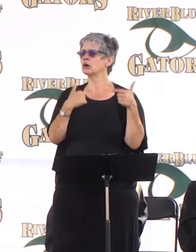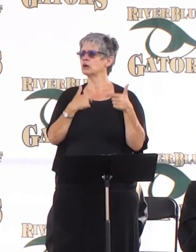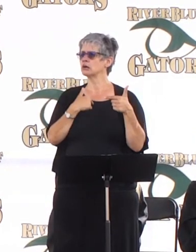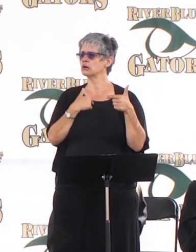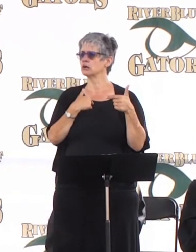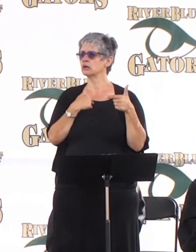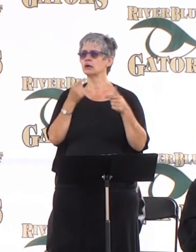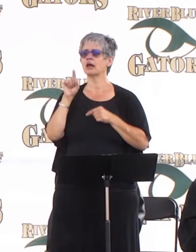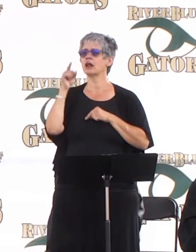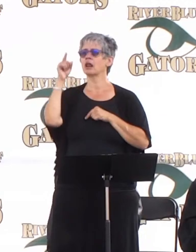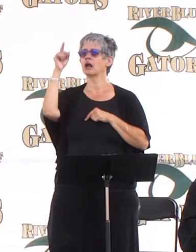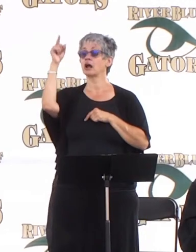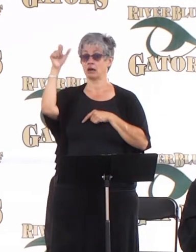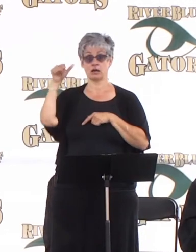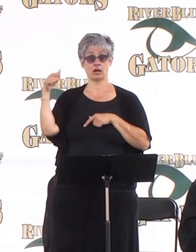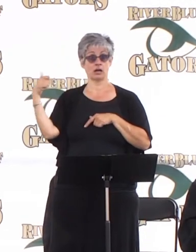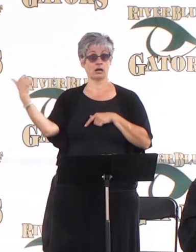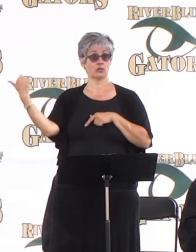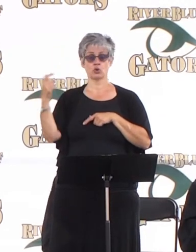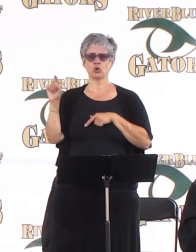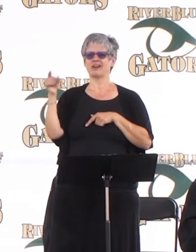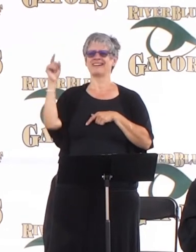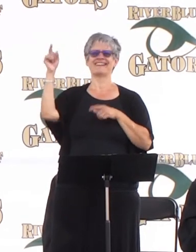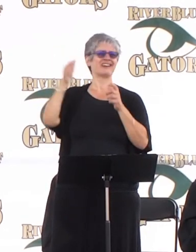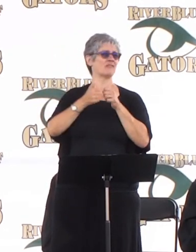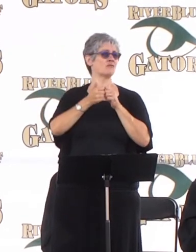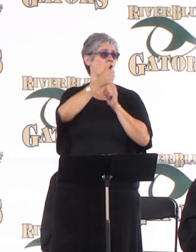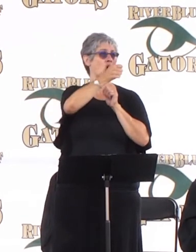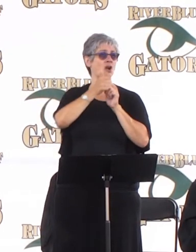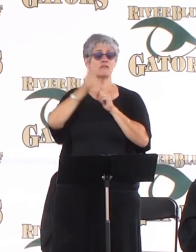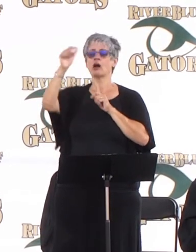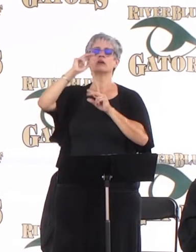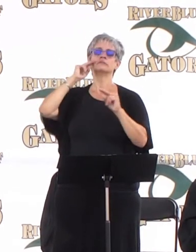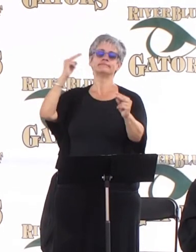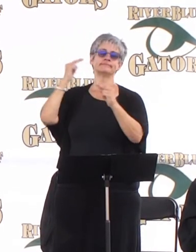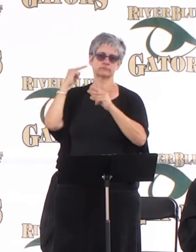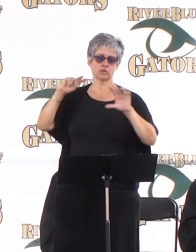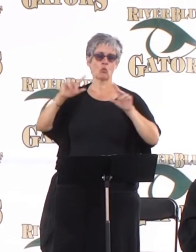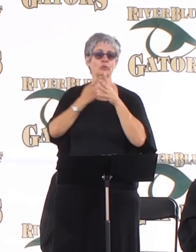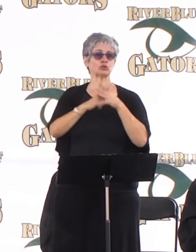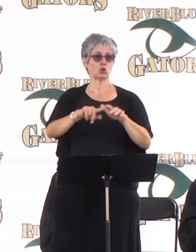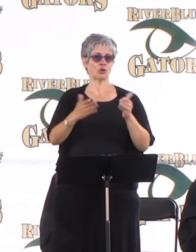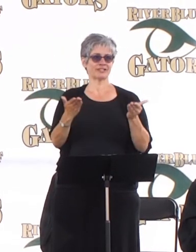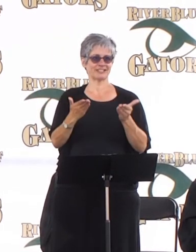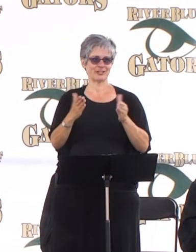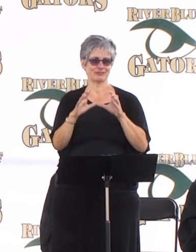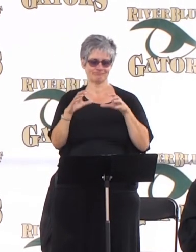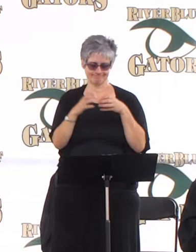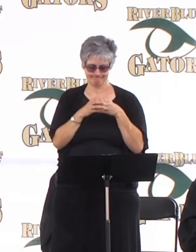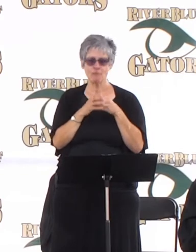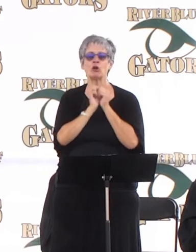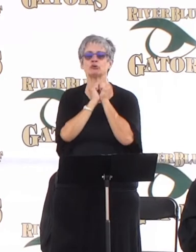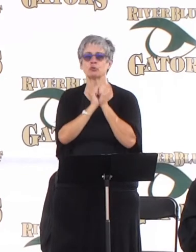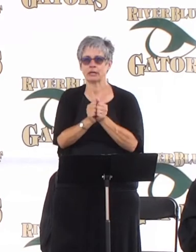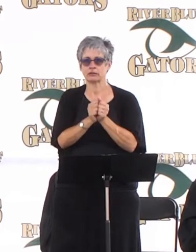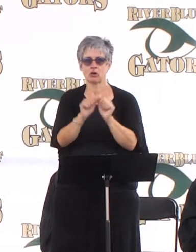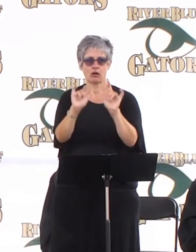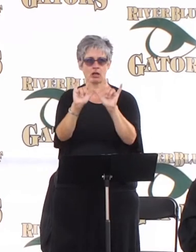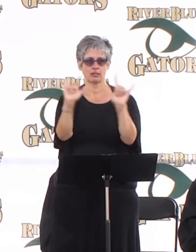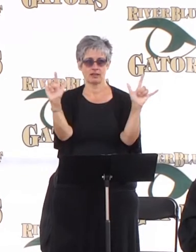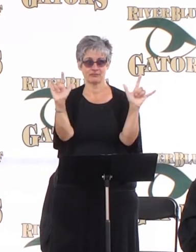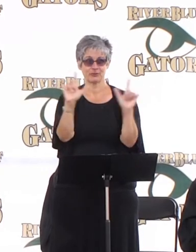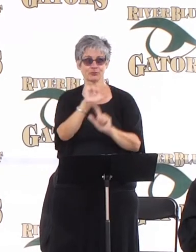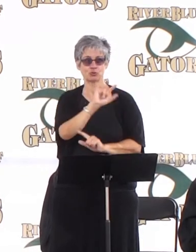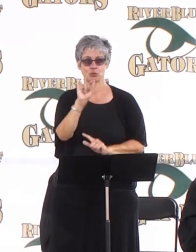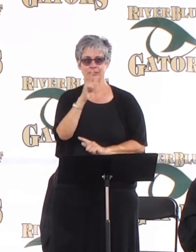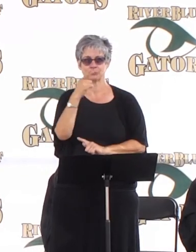as far as we find ourselves from this place, remember, we all started here together. I love you, class of 21. The best is yet